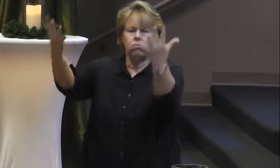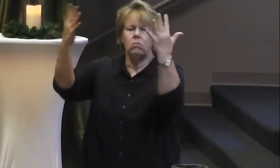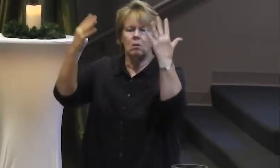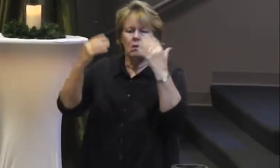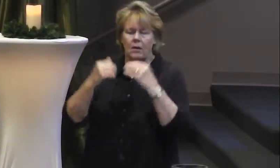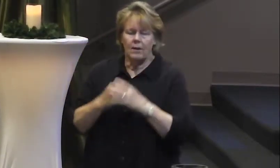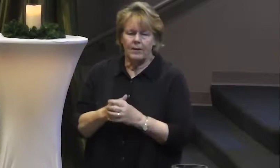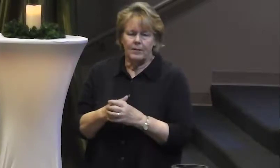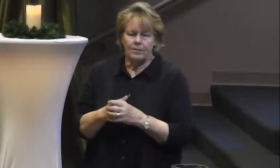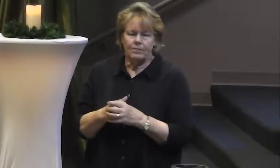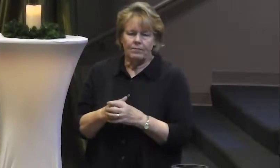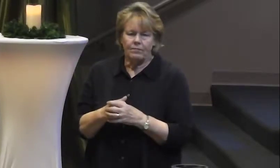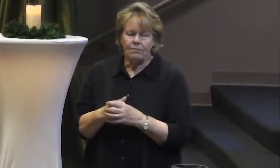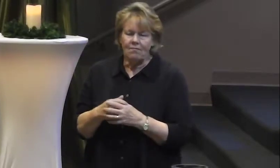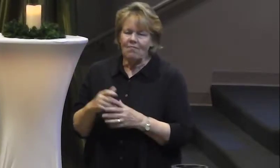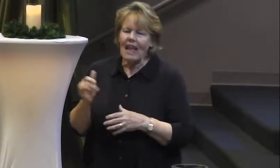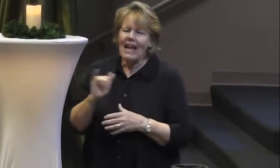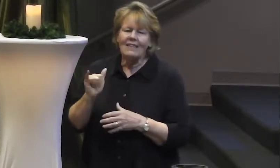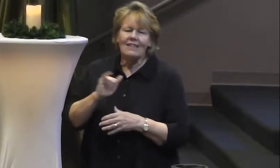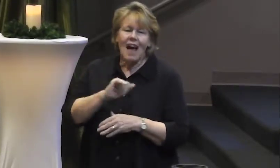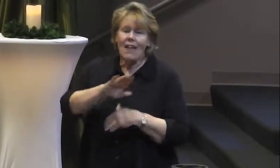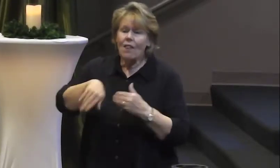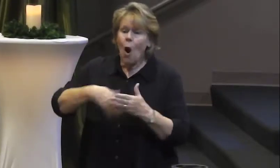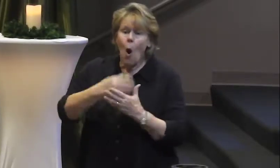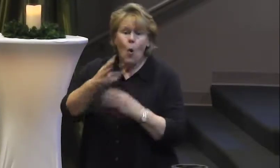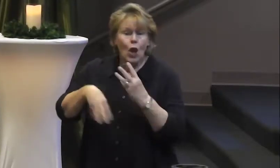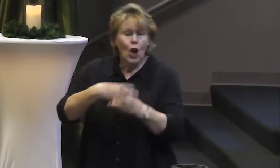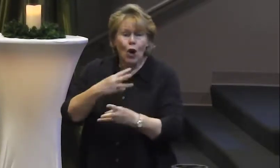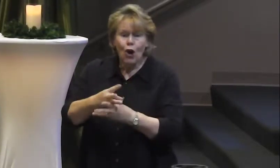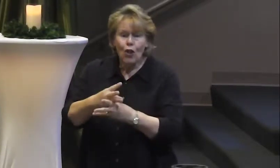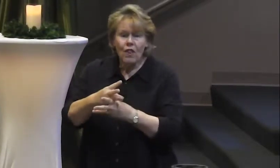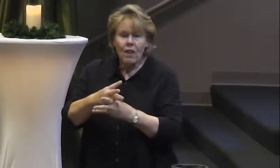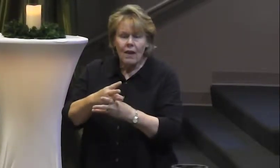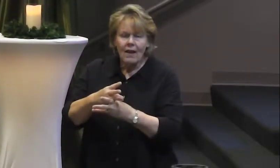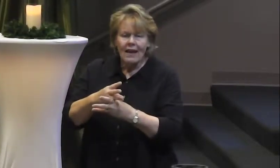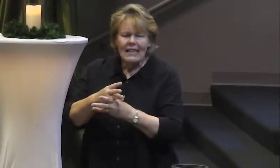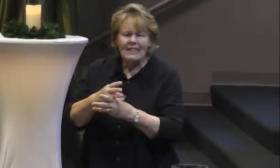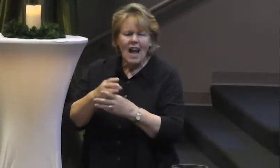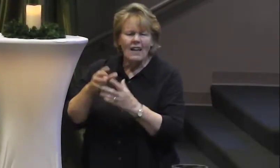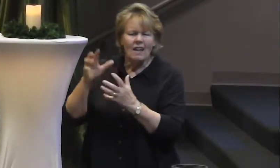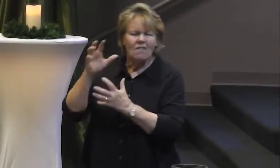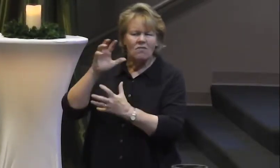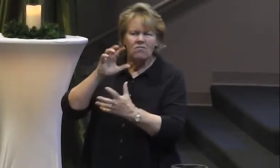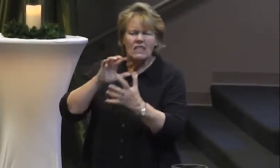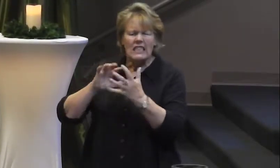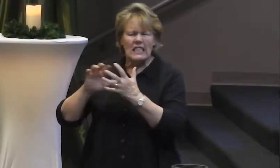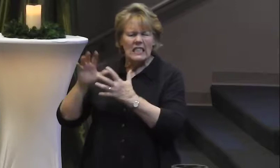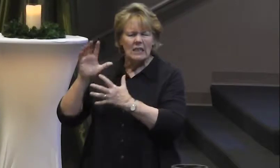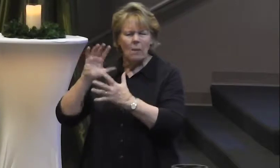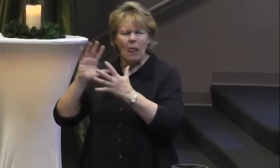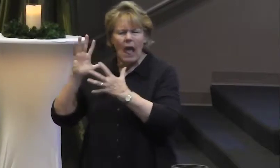It's like the whole earth is displaced. The whole earth is groaning, like Paul